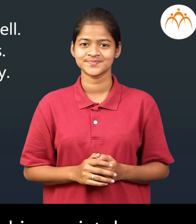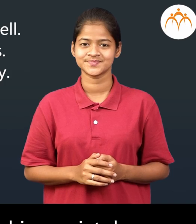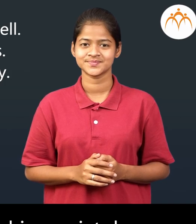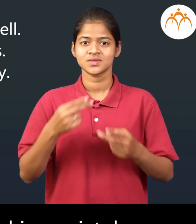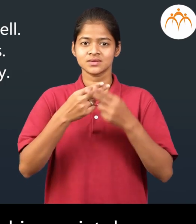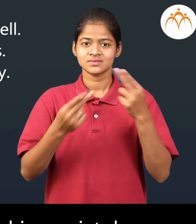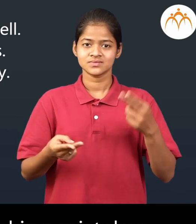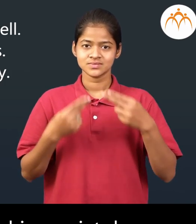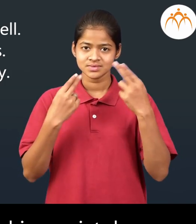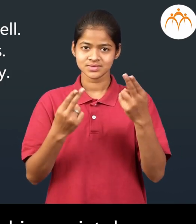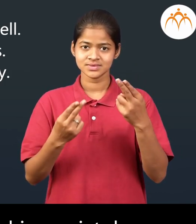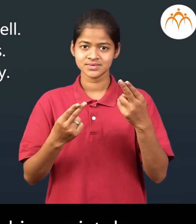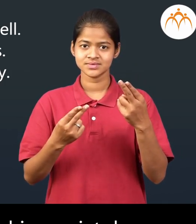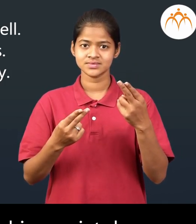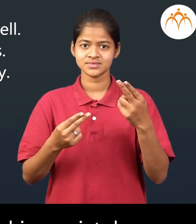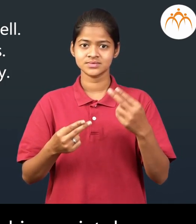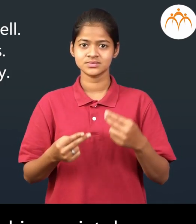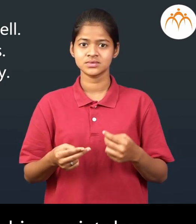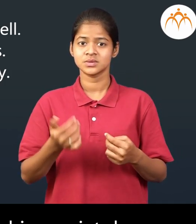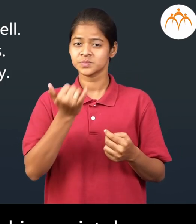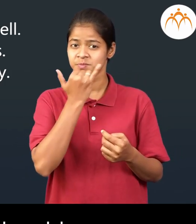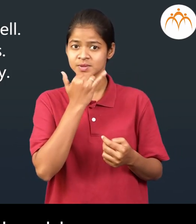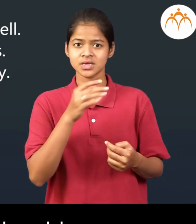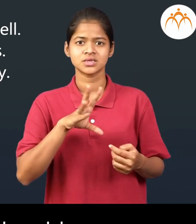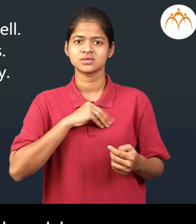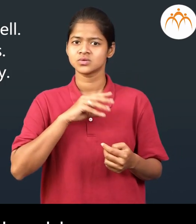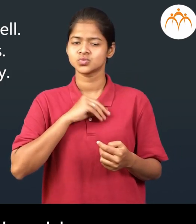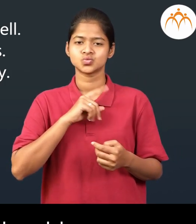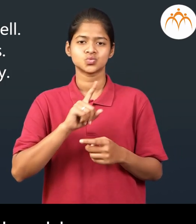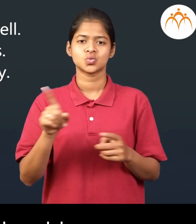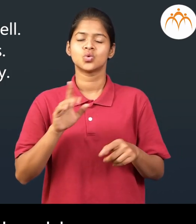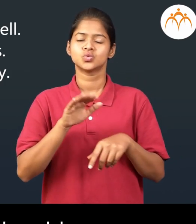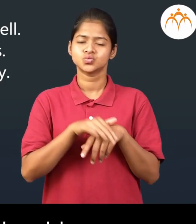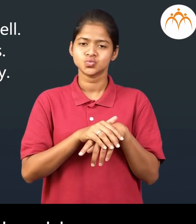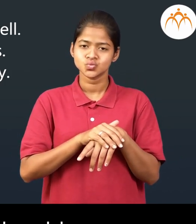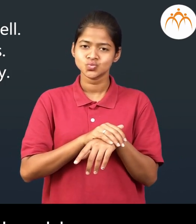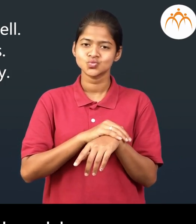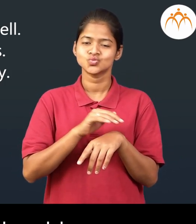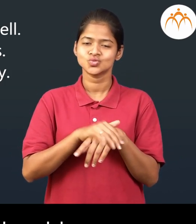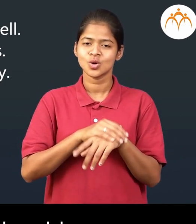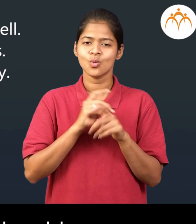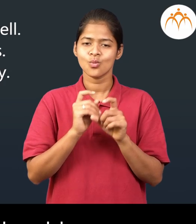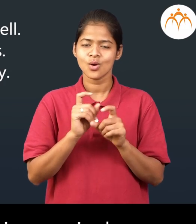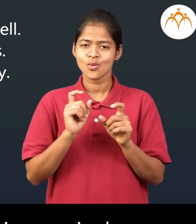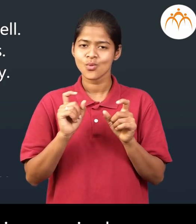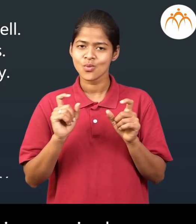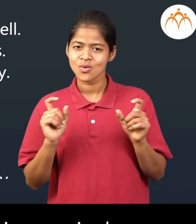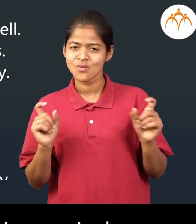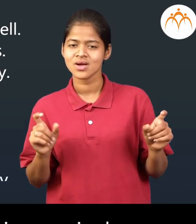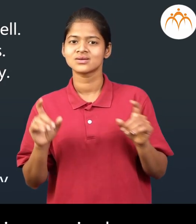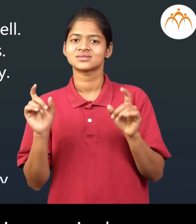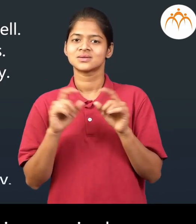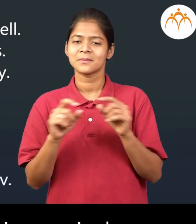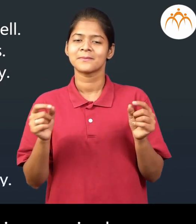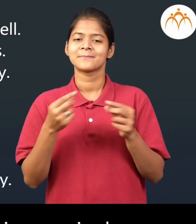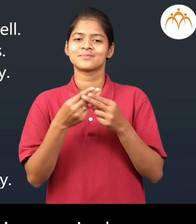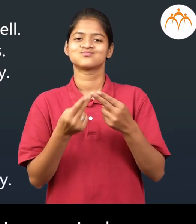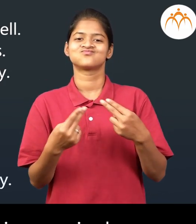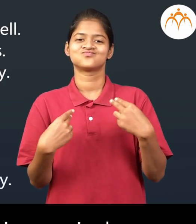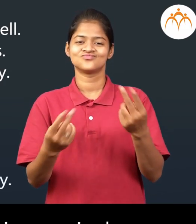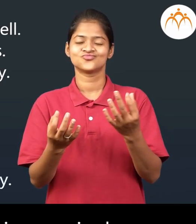of making mistakes. Slowly, you will be able to narrate the